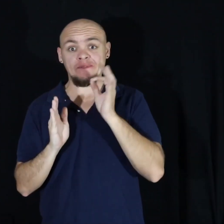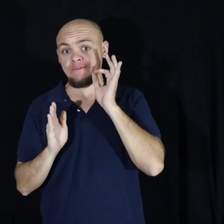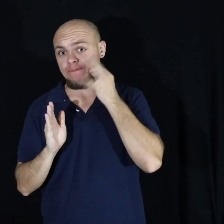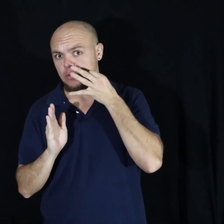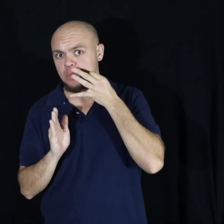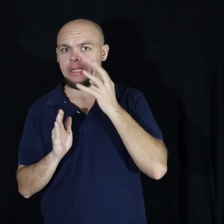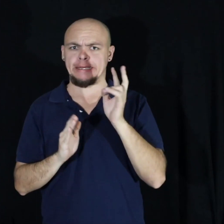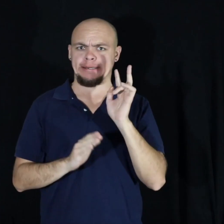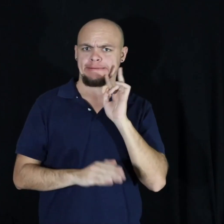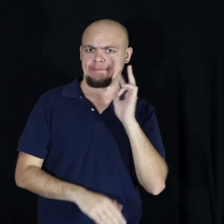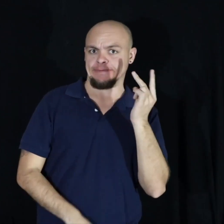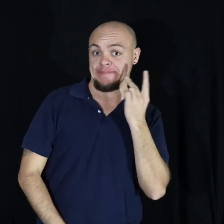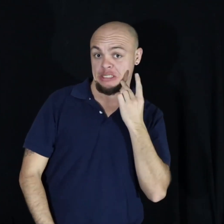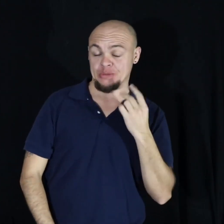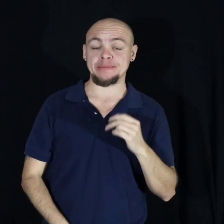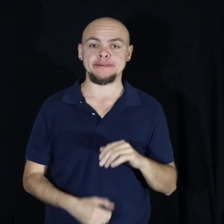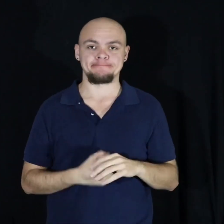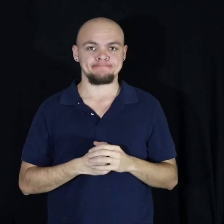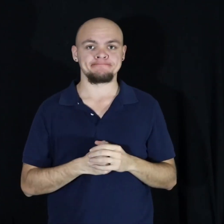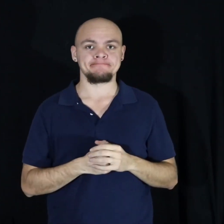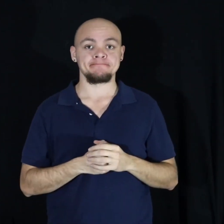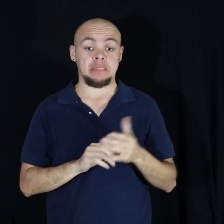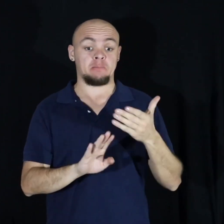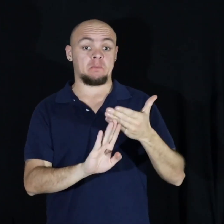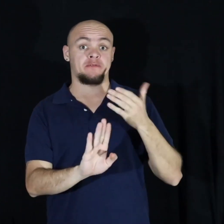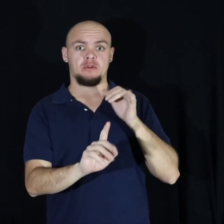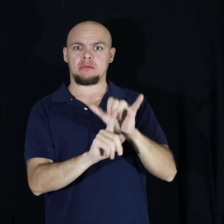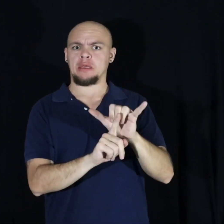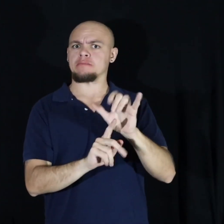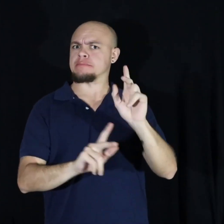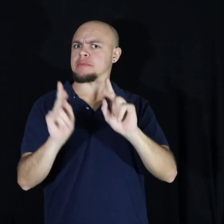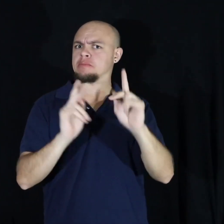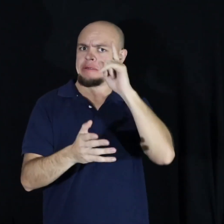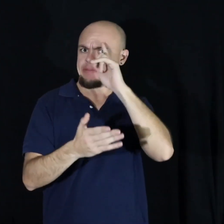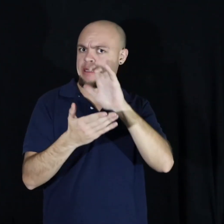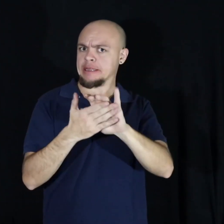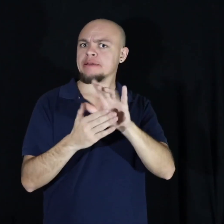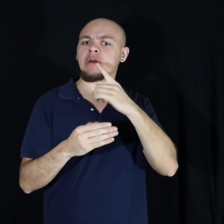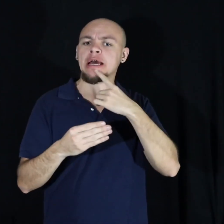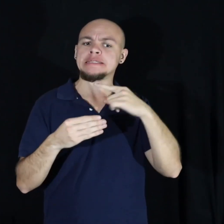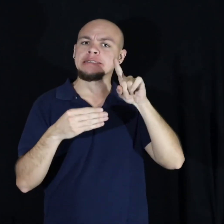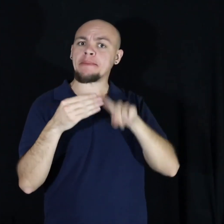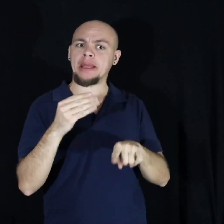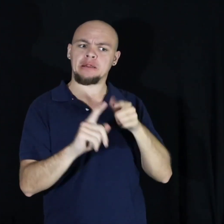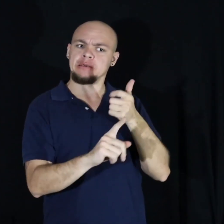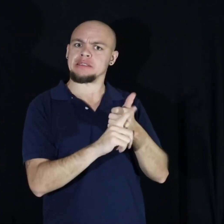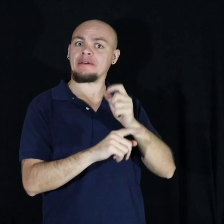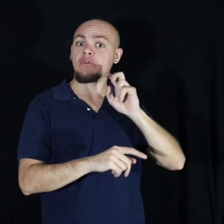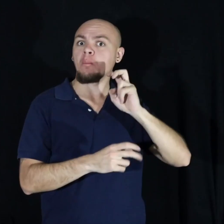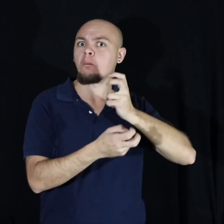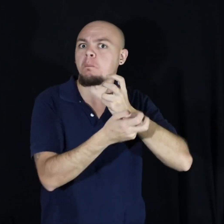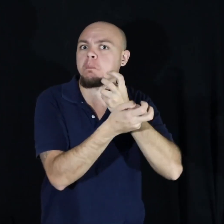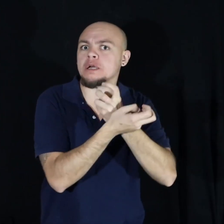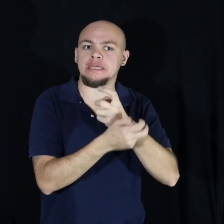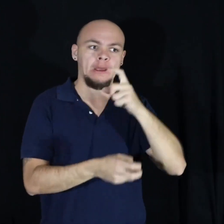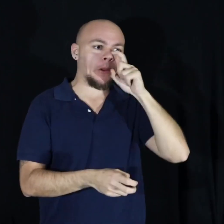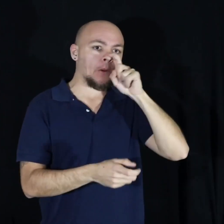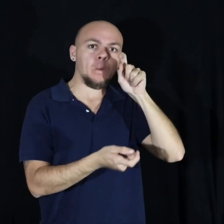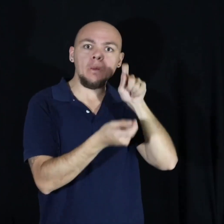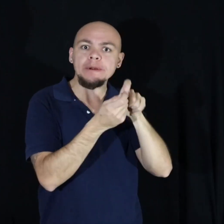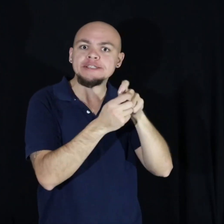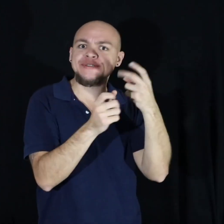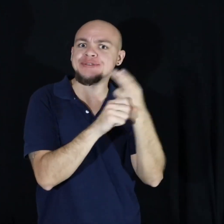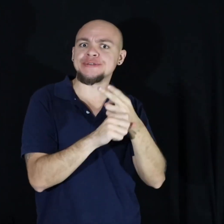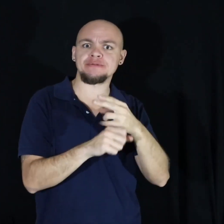vegetable. Not long before that, it was widely believed that tomatoes were poisonous and used by witches to summon